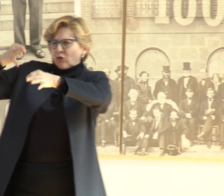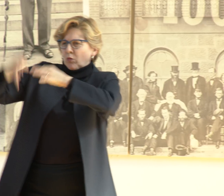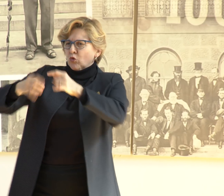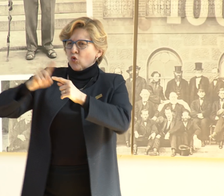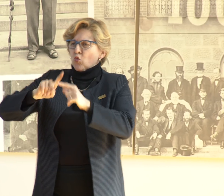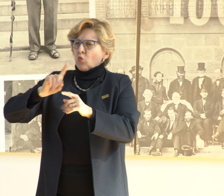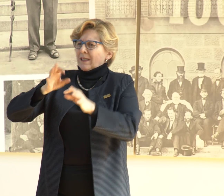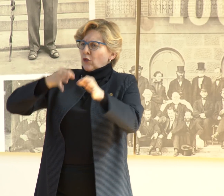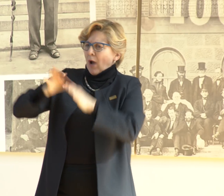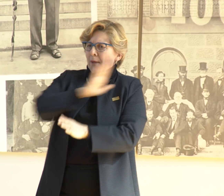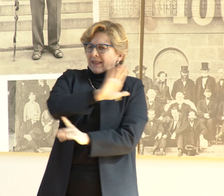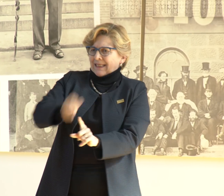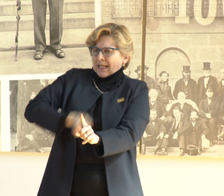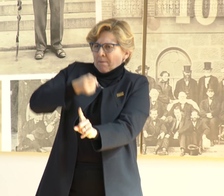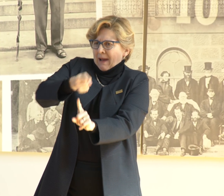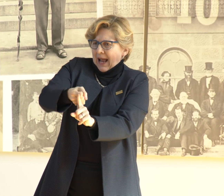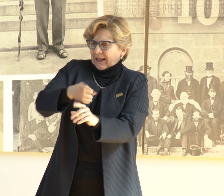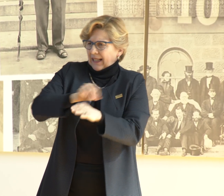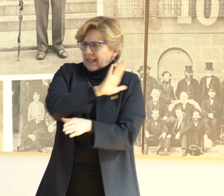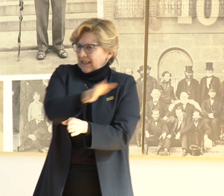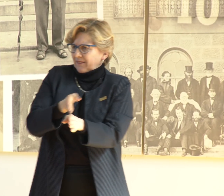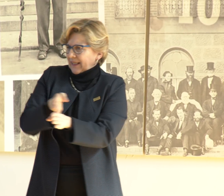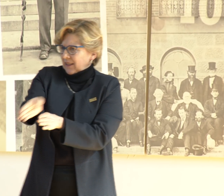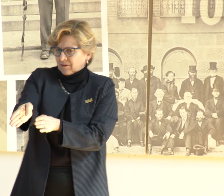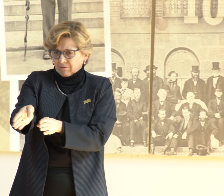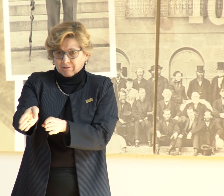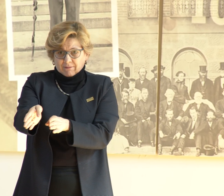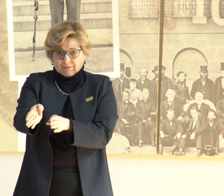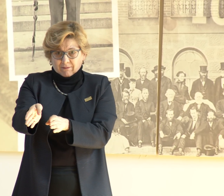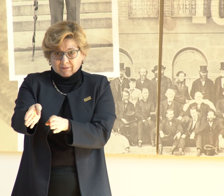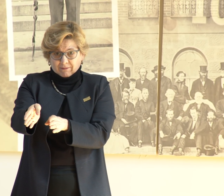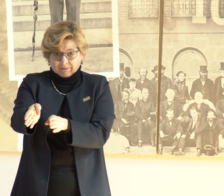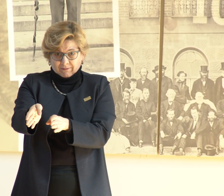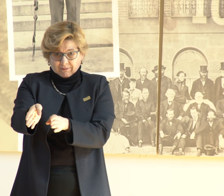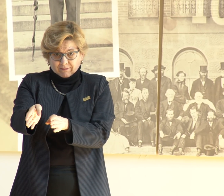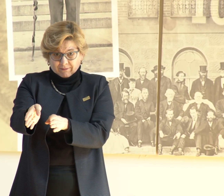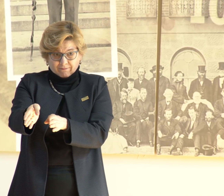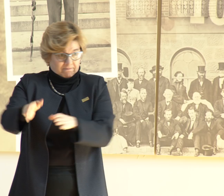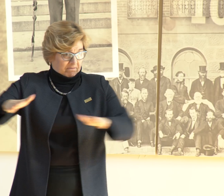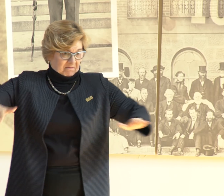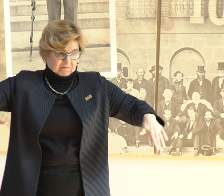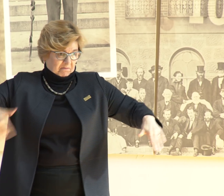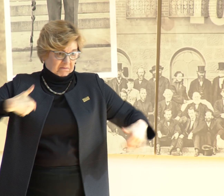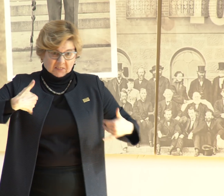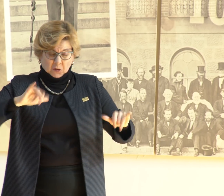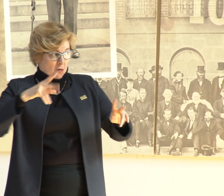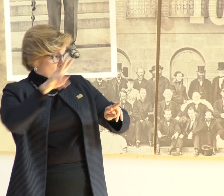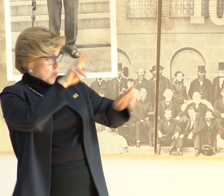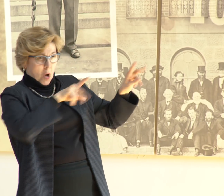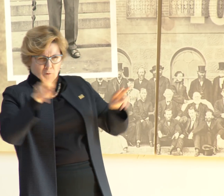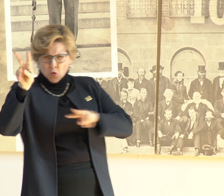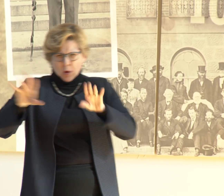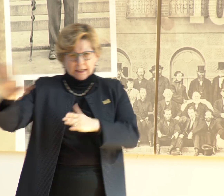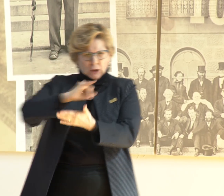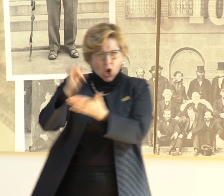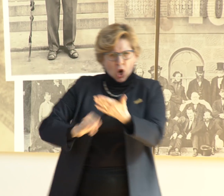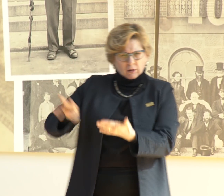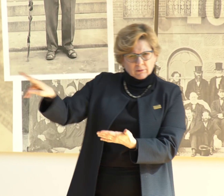that we have all of the right words and ideas to understand the impact that he gave to this field.